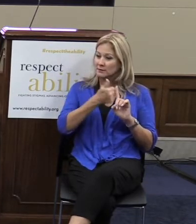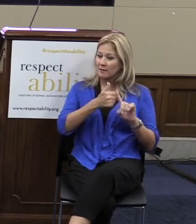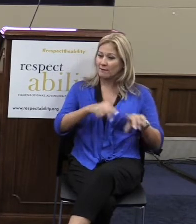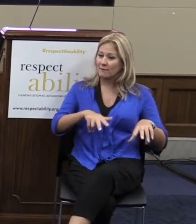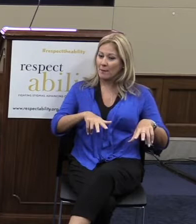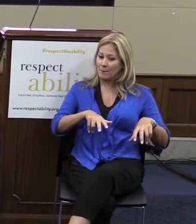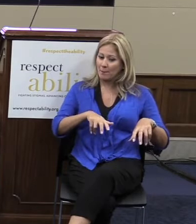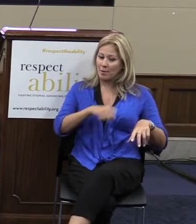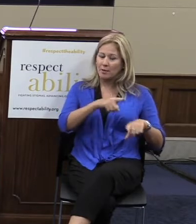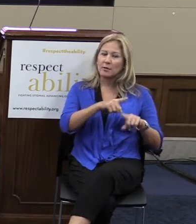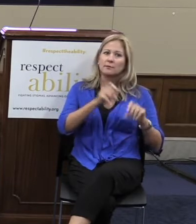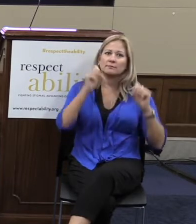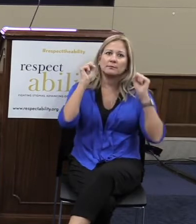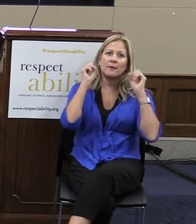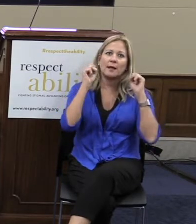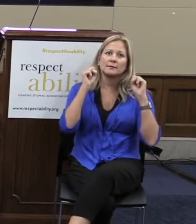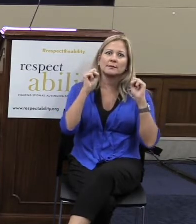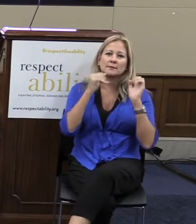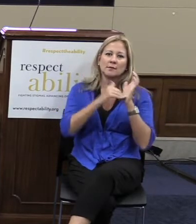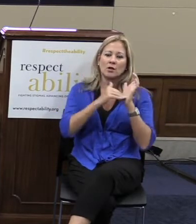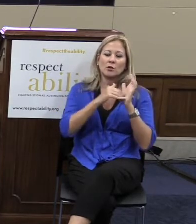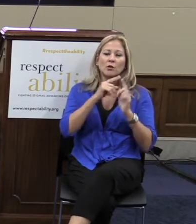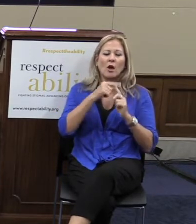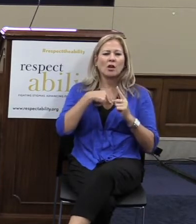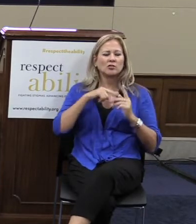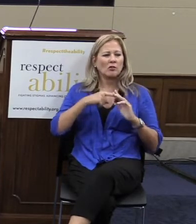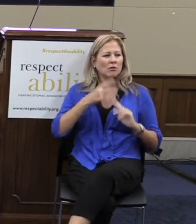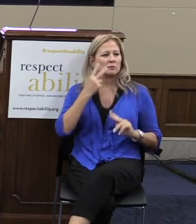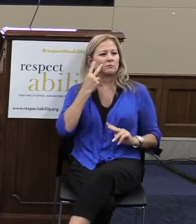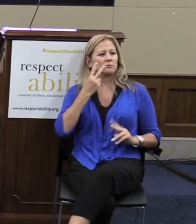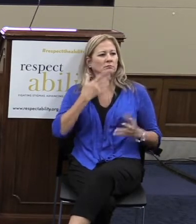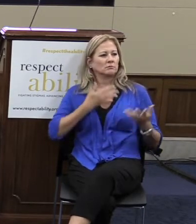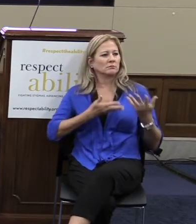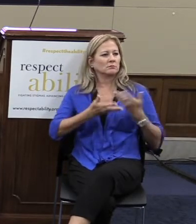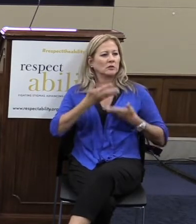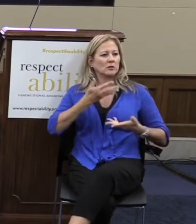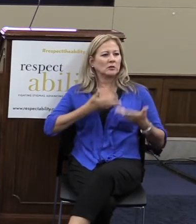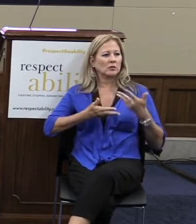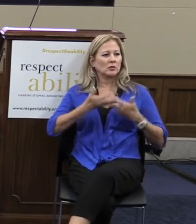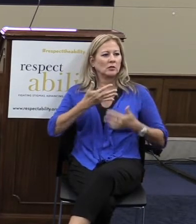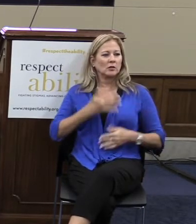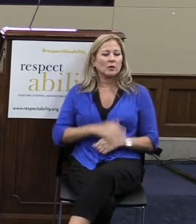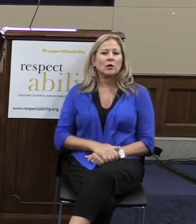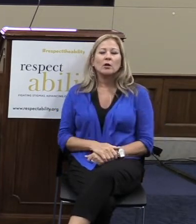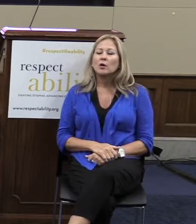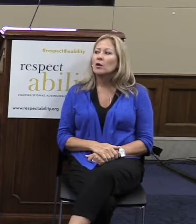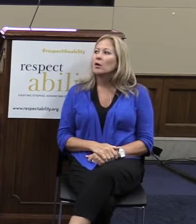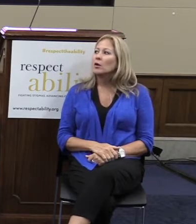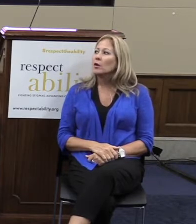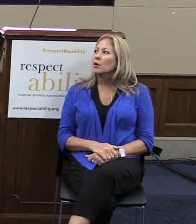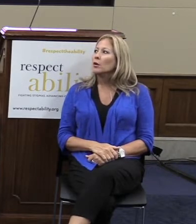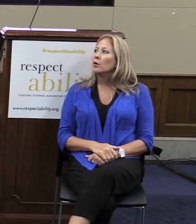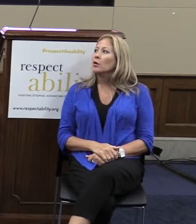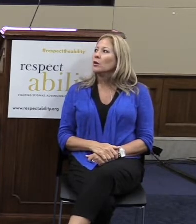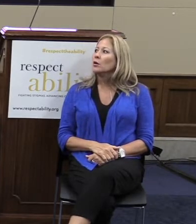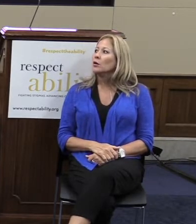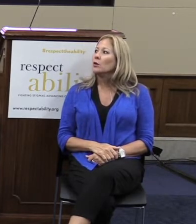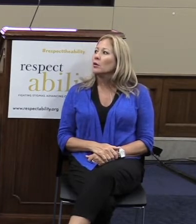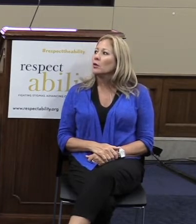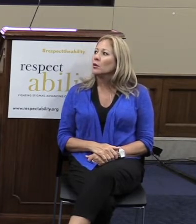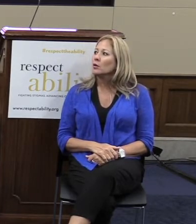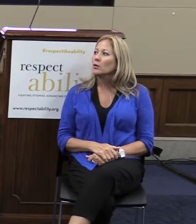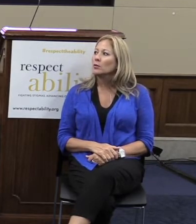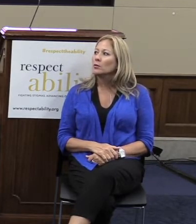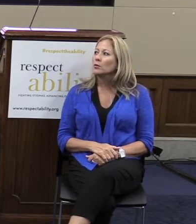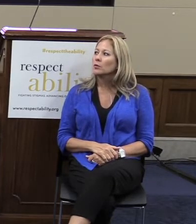and so that's when I started interacting, and obviously when I was at Shepherd, everybody there had